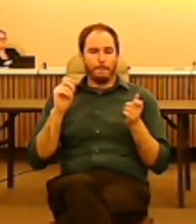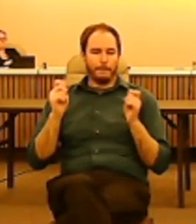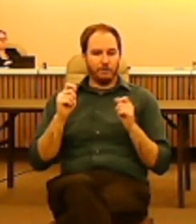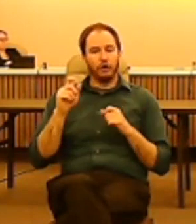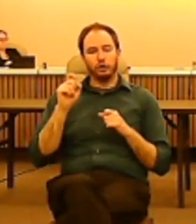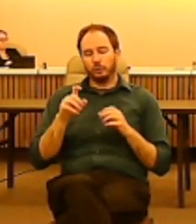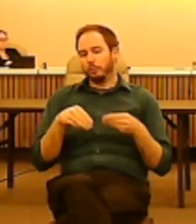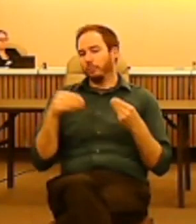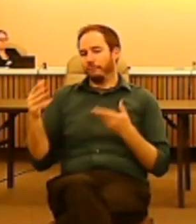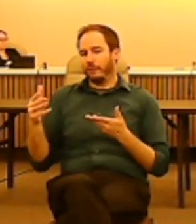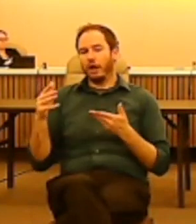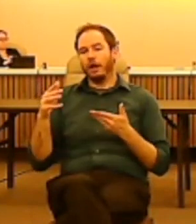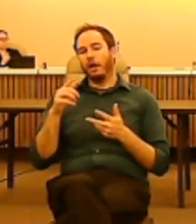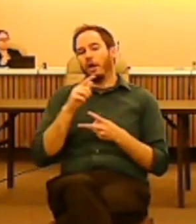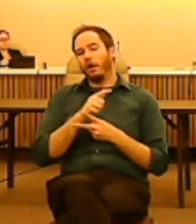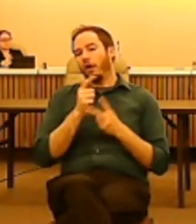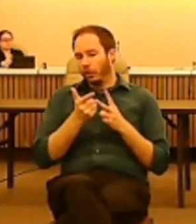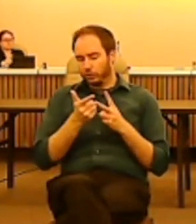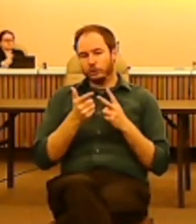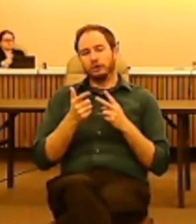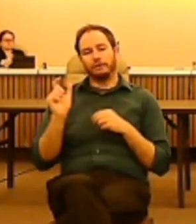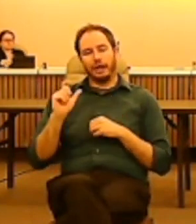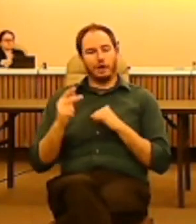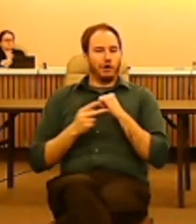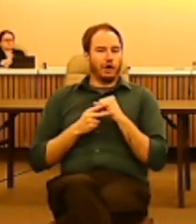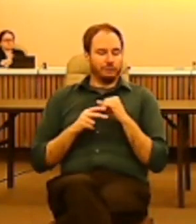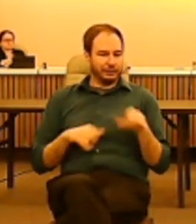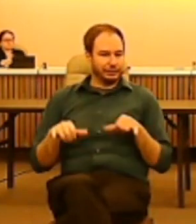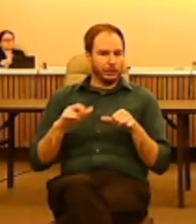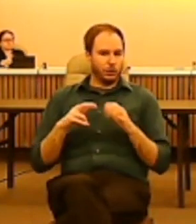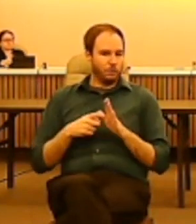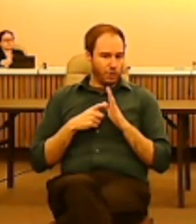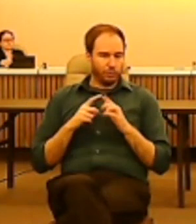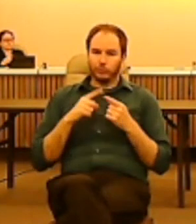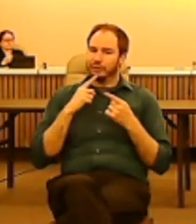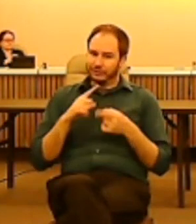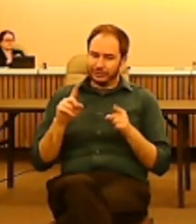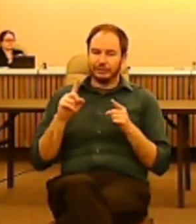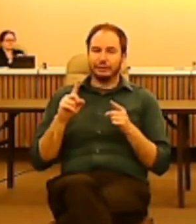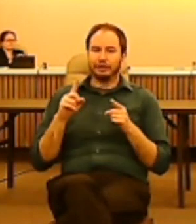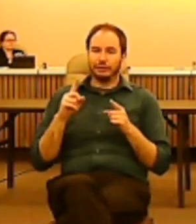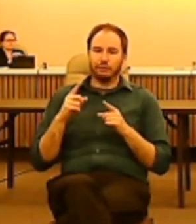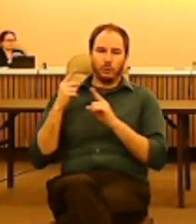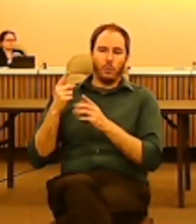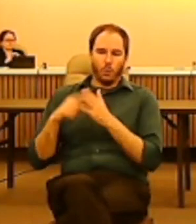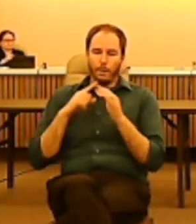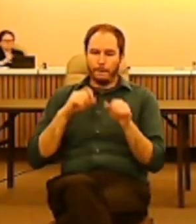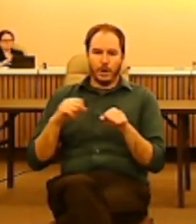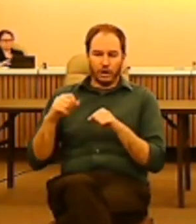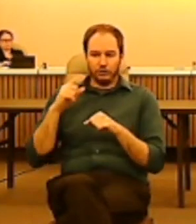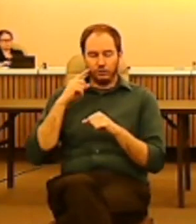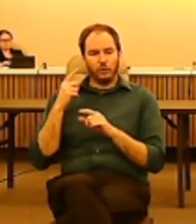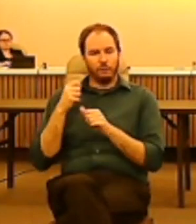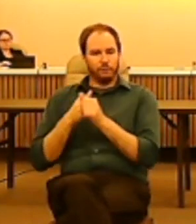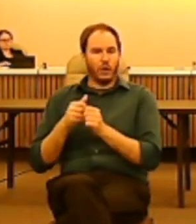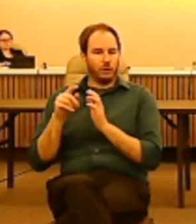shall provide for alternative energy conservation standards or requirements to achieve, to the extent practicable, the purposes of this energy